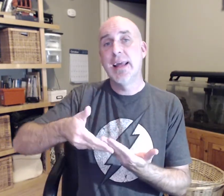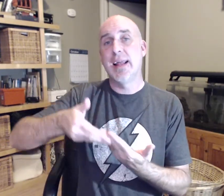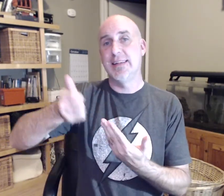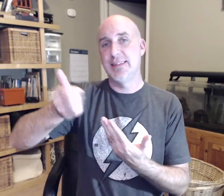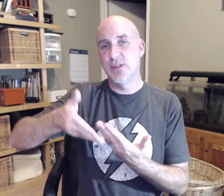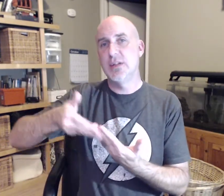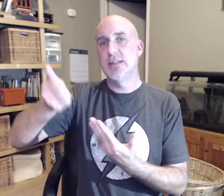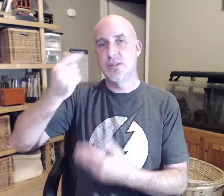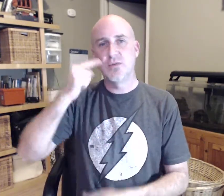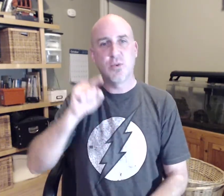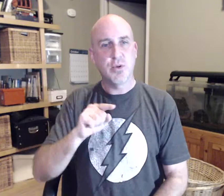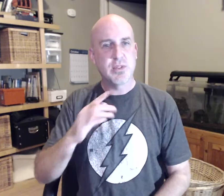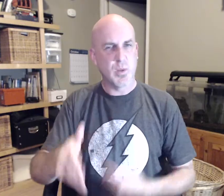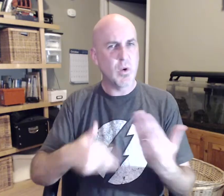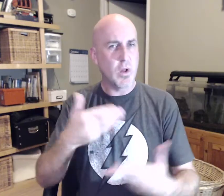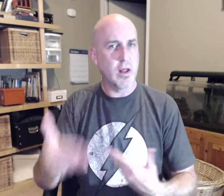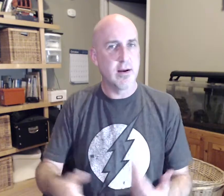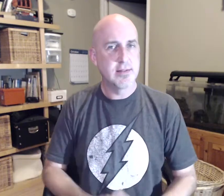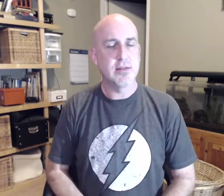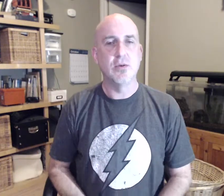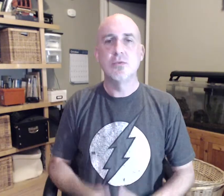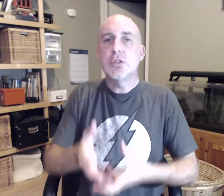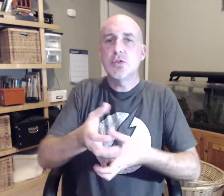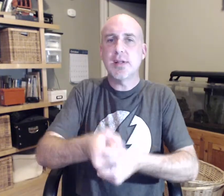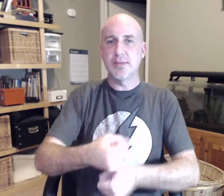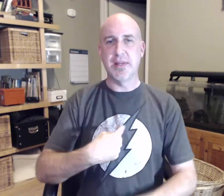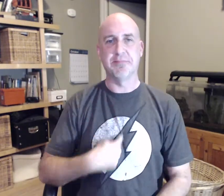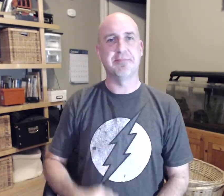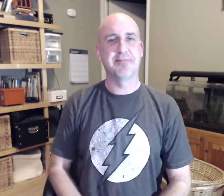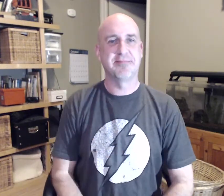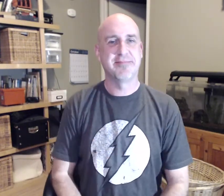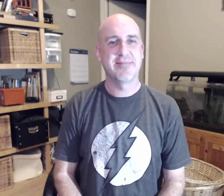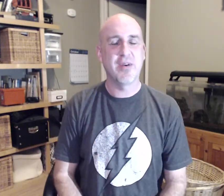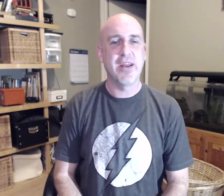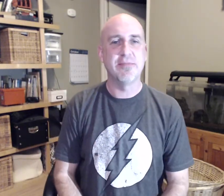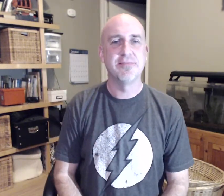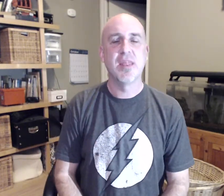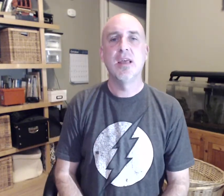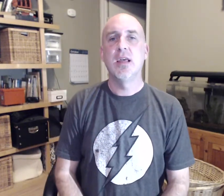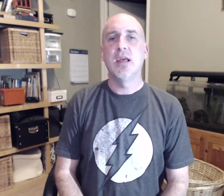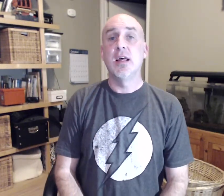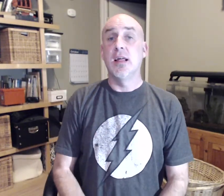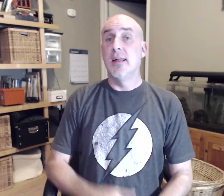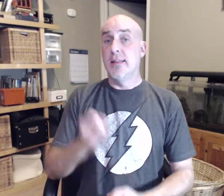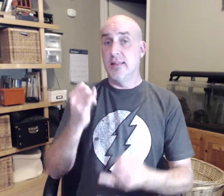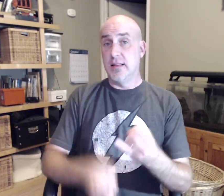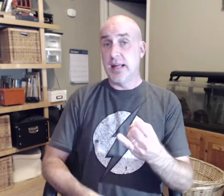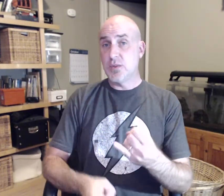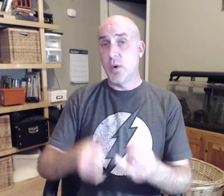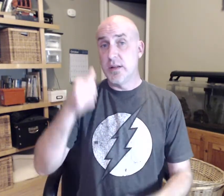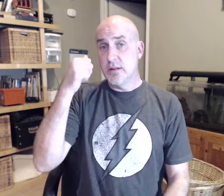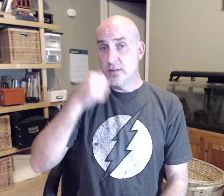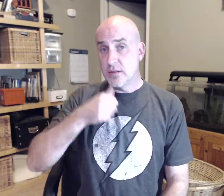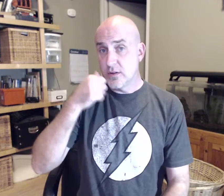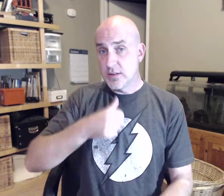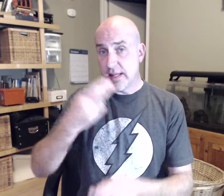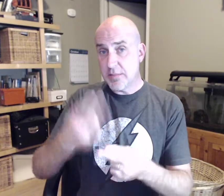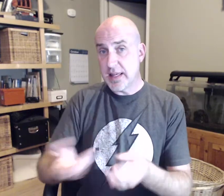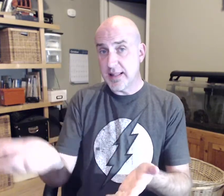and easier and easier for you as we go along, so trust me. All right, the last one. Girl's name, again, this